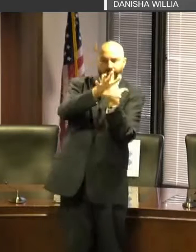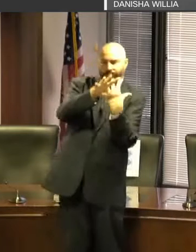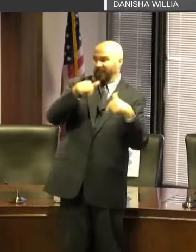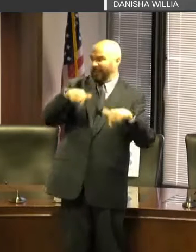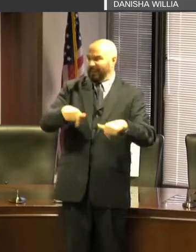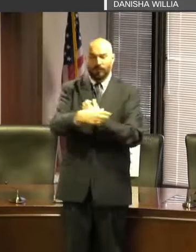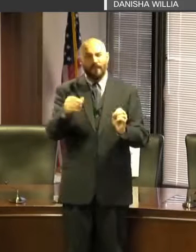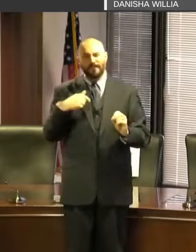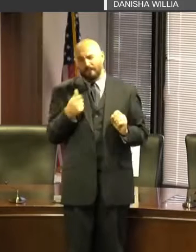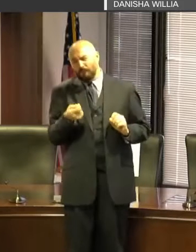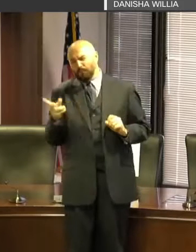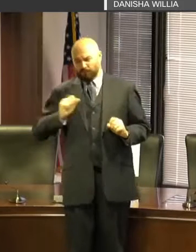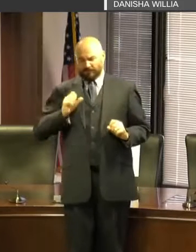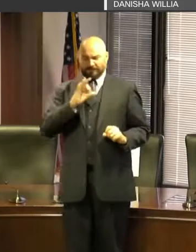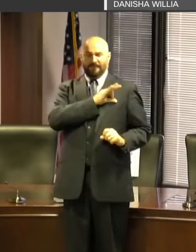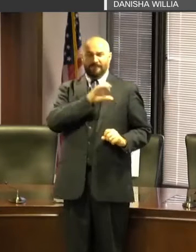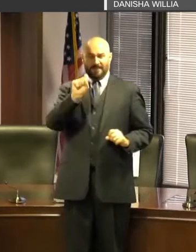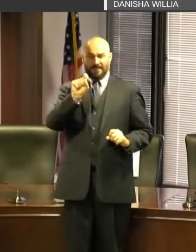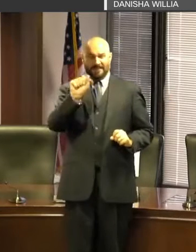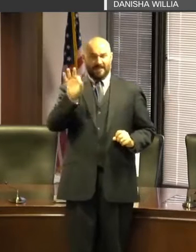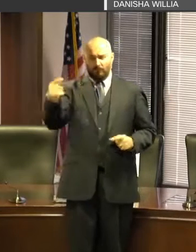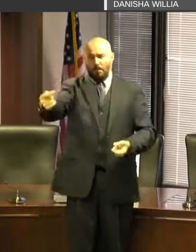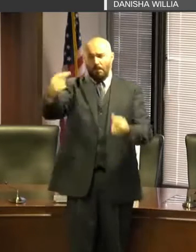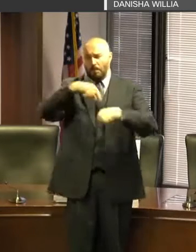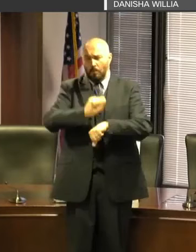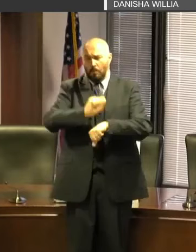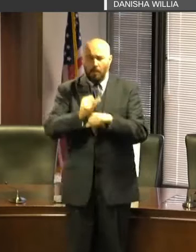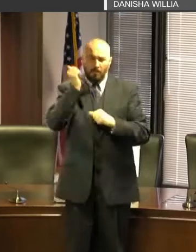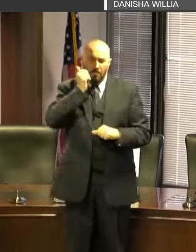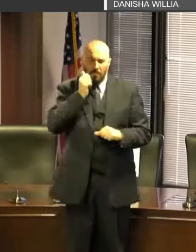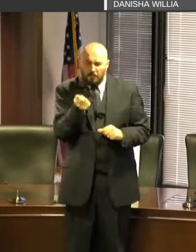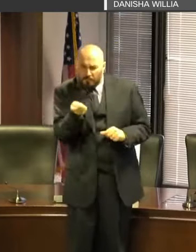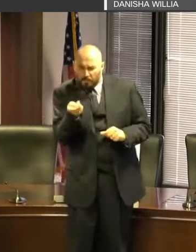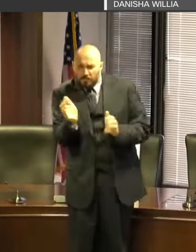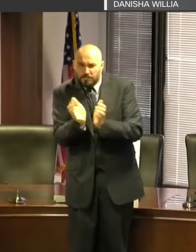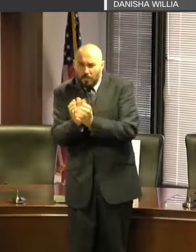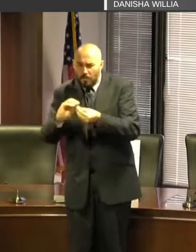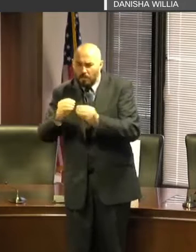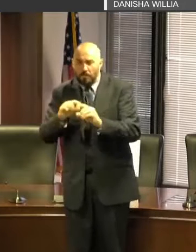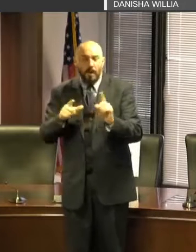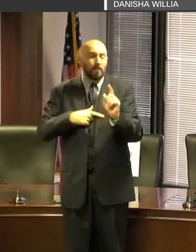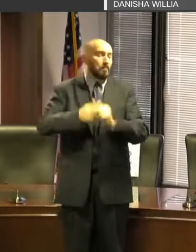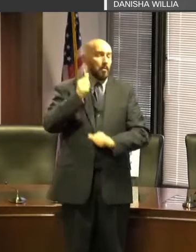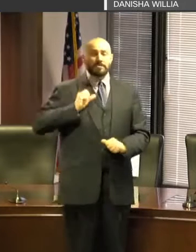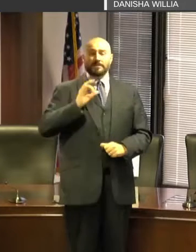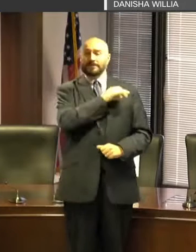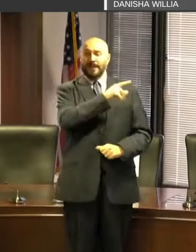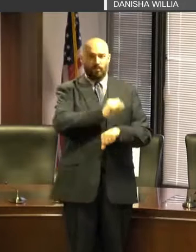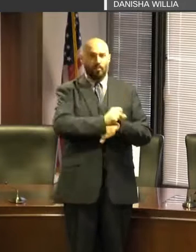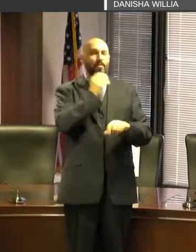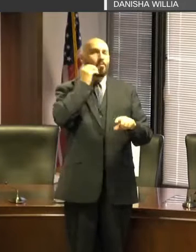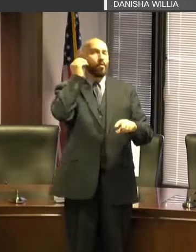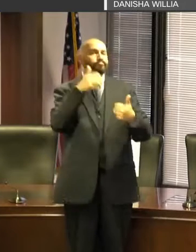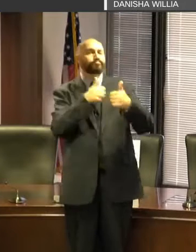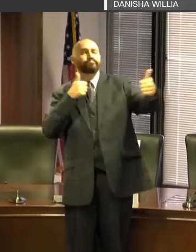regularly. But besides that, we are asking our team to work remotely. We have daily calls with